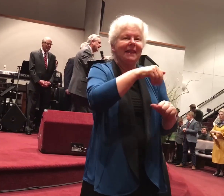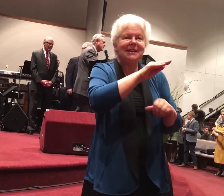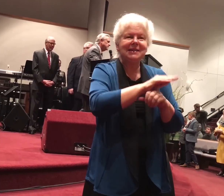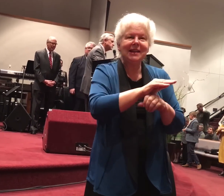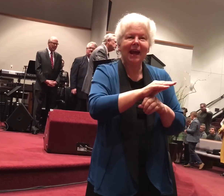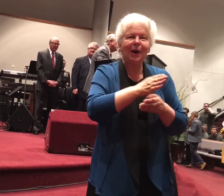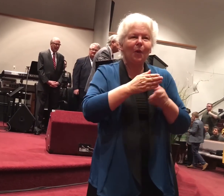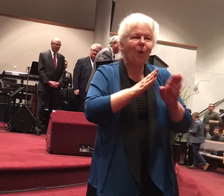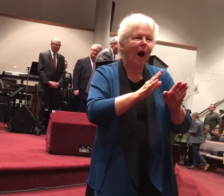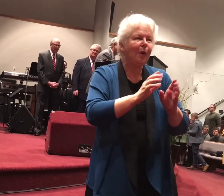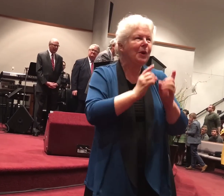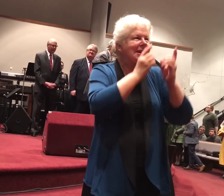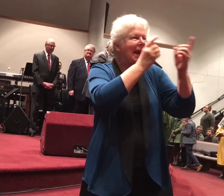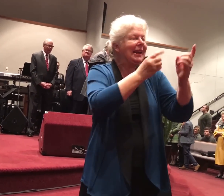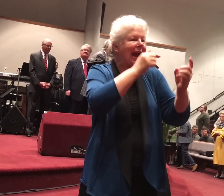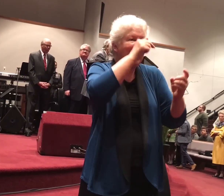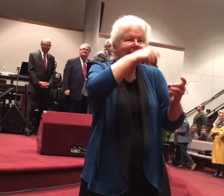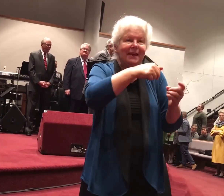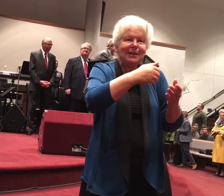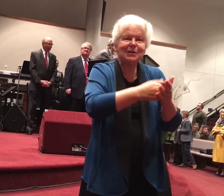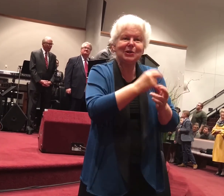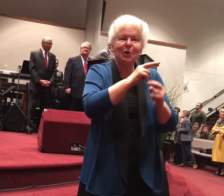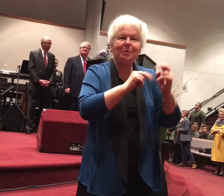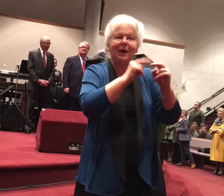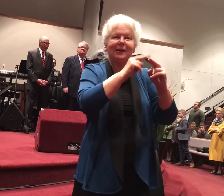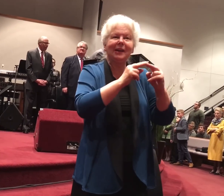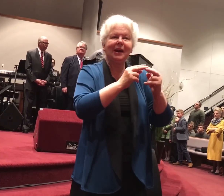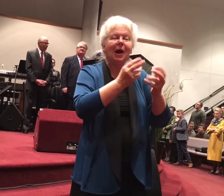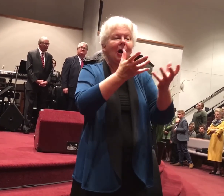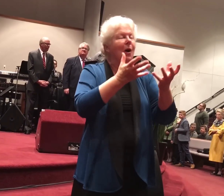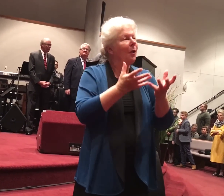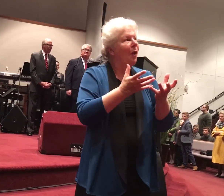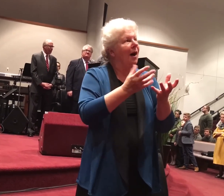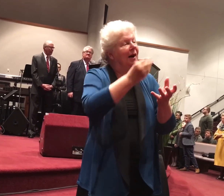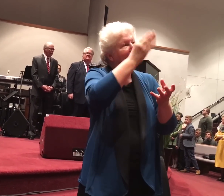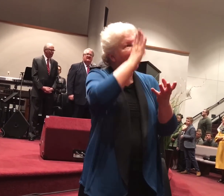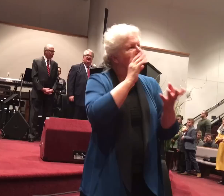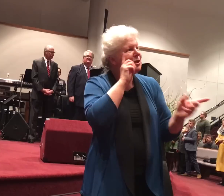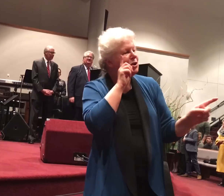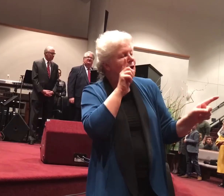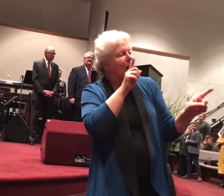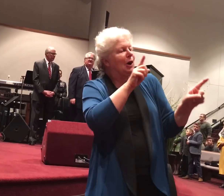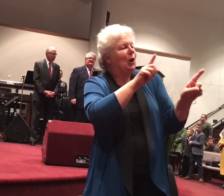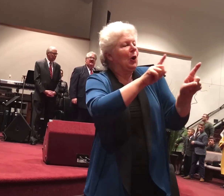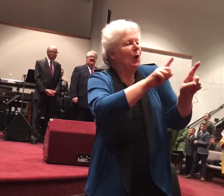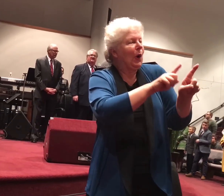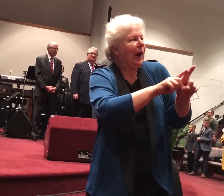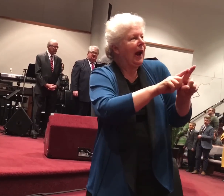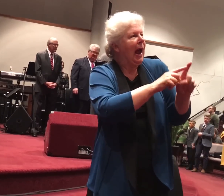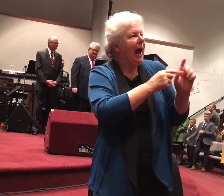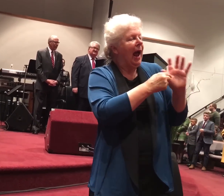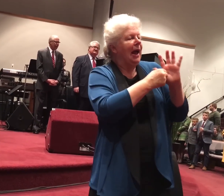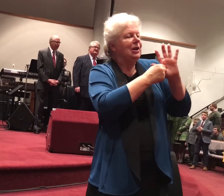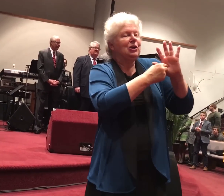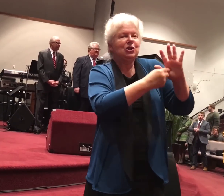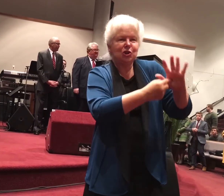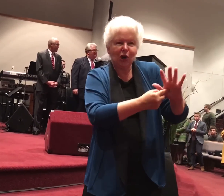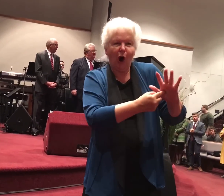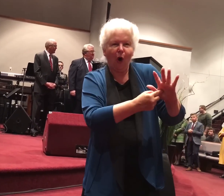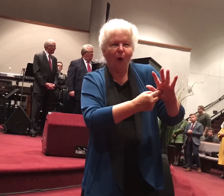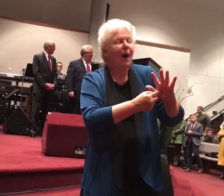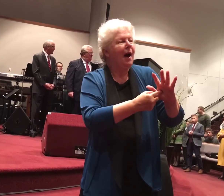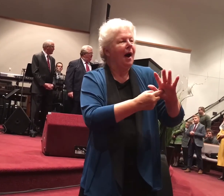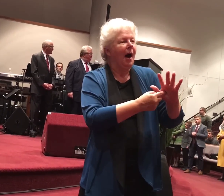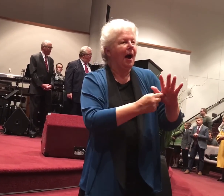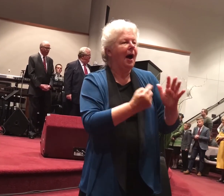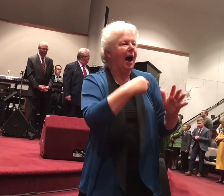we're dedicating this new building, we want God to confirm the word with signs following. We want God to show up